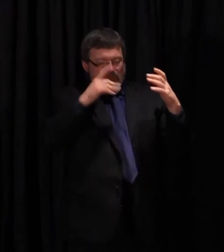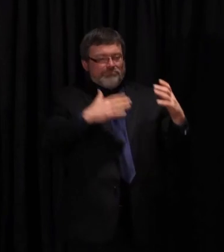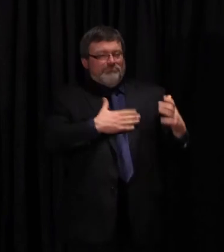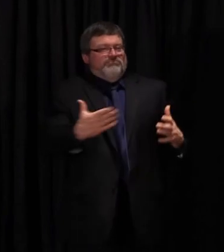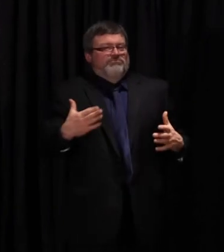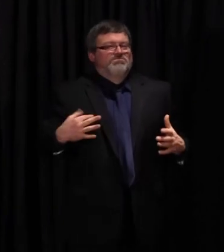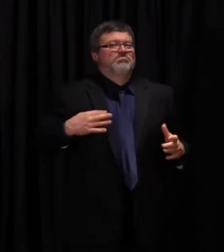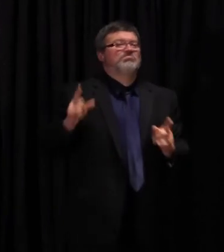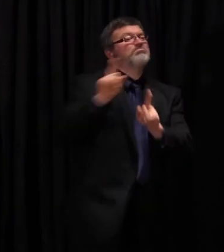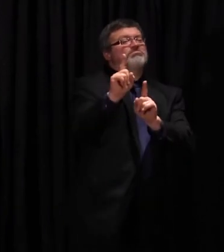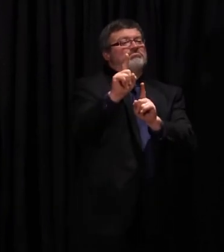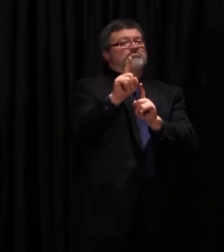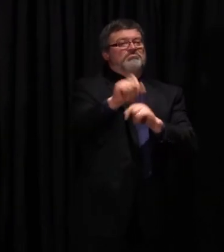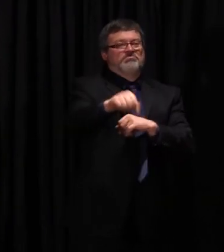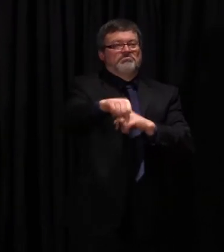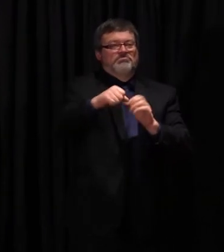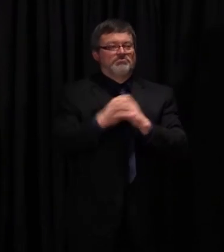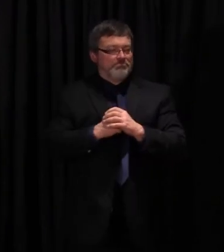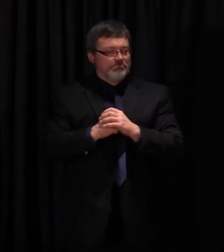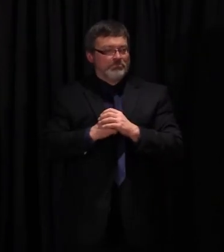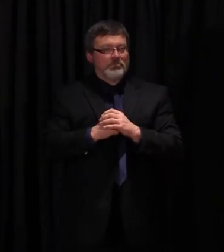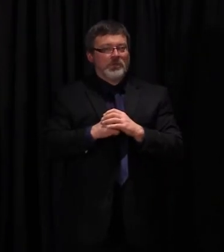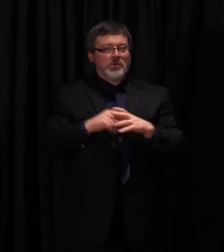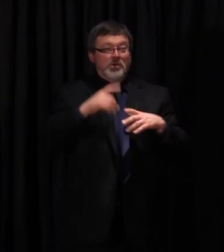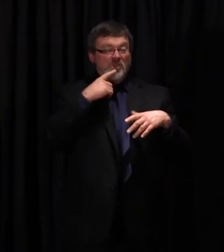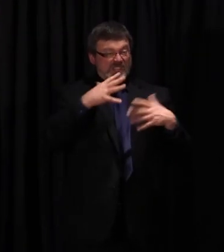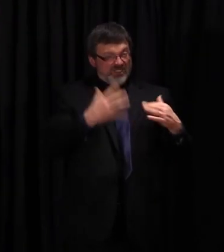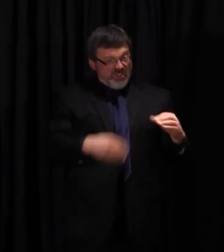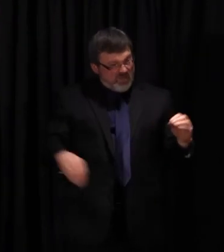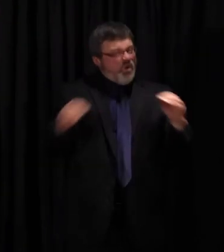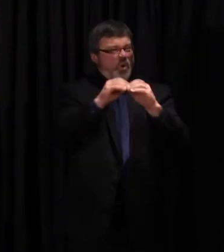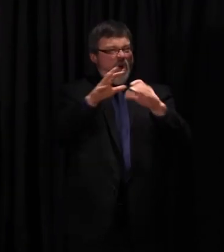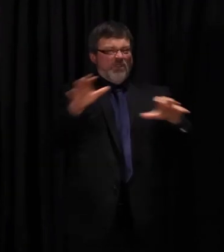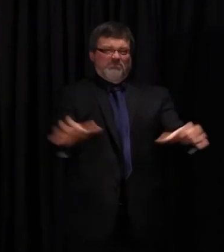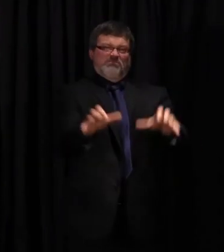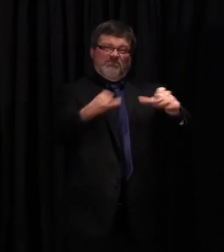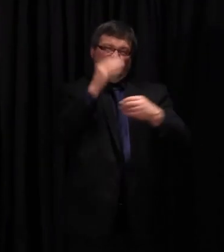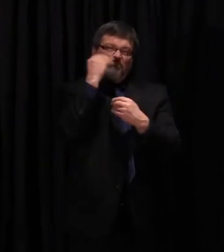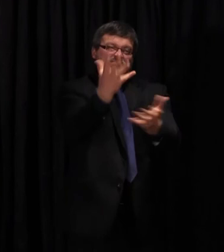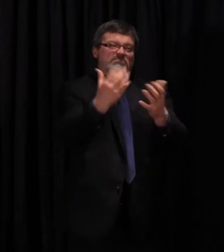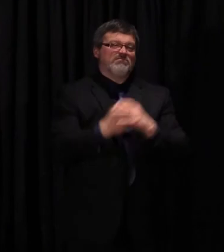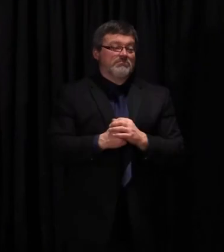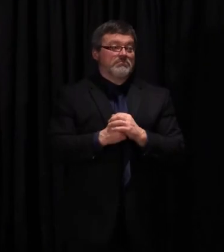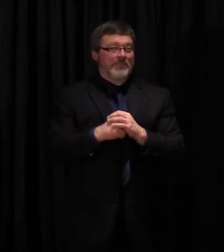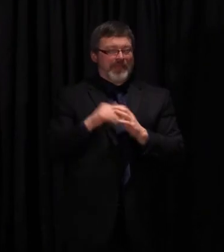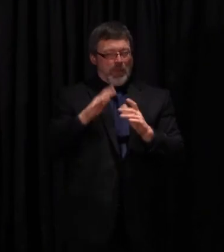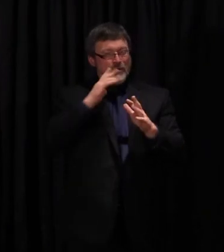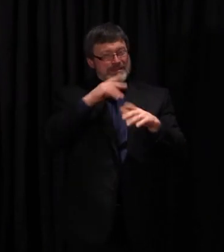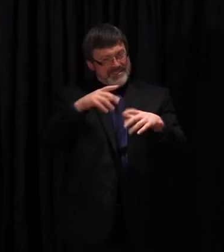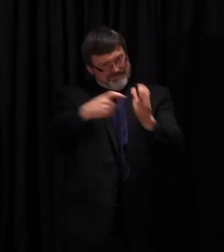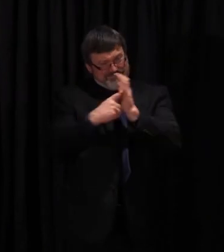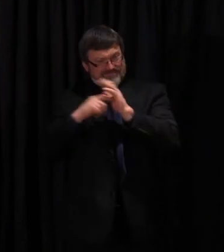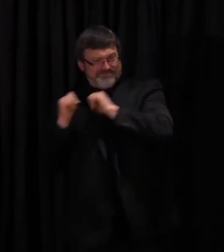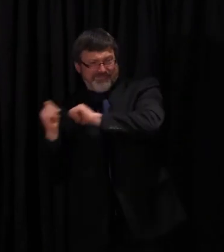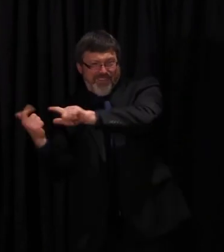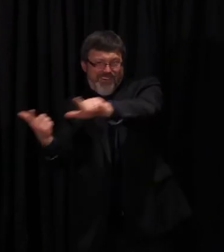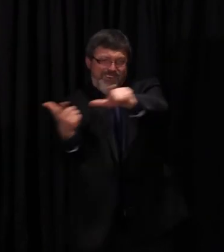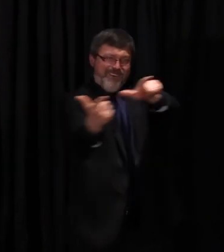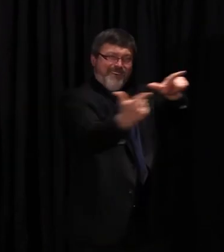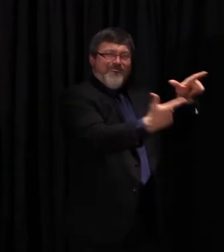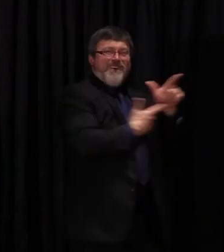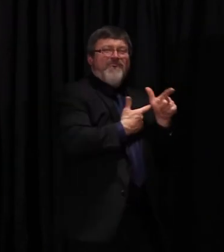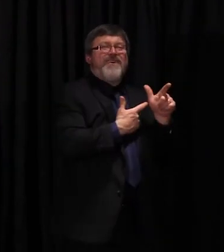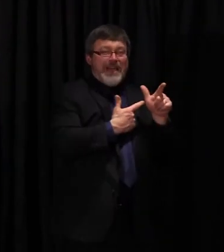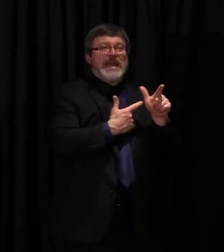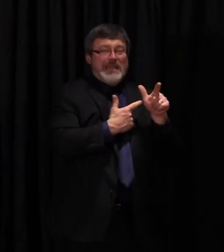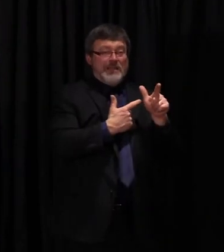But there's more work to do. And it's going to take all of us recognizing that this moment is one